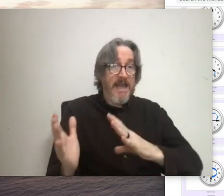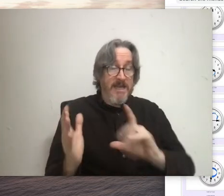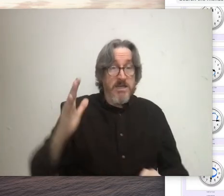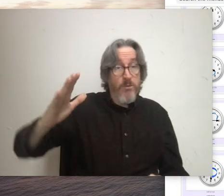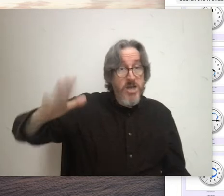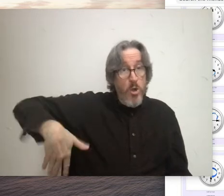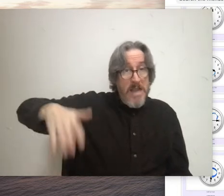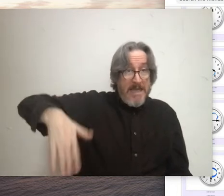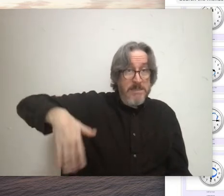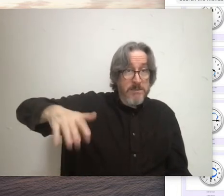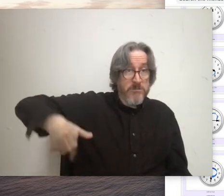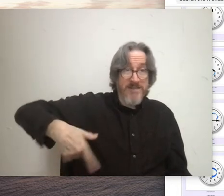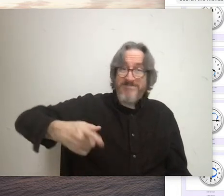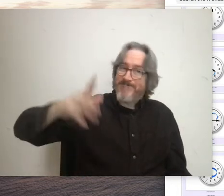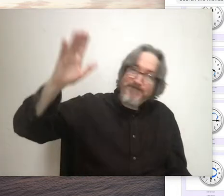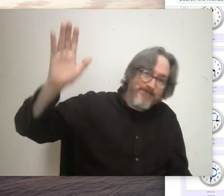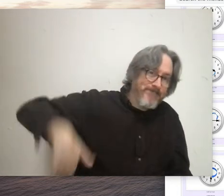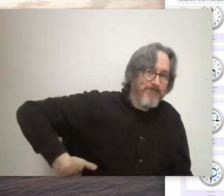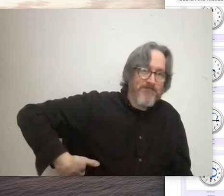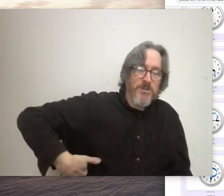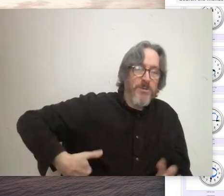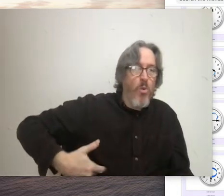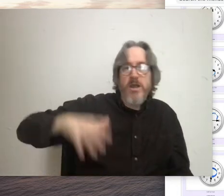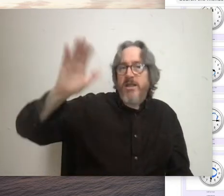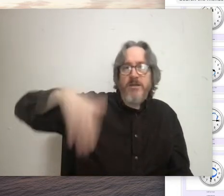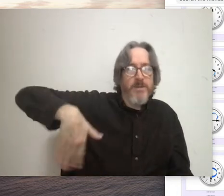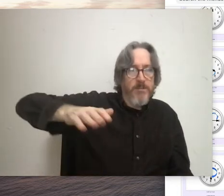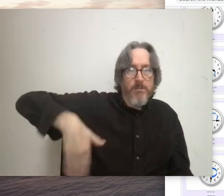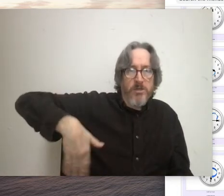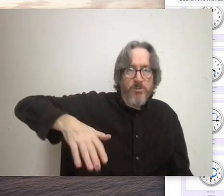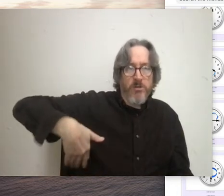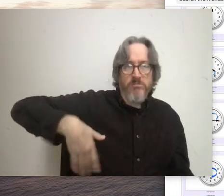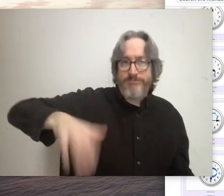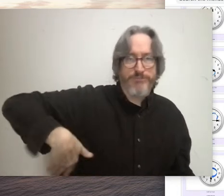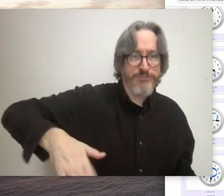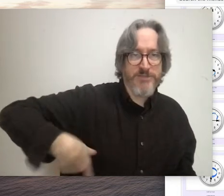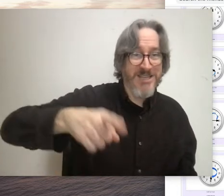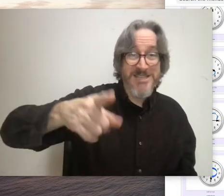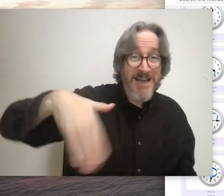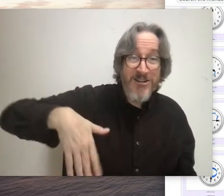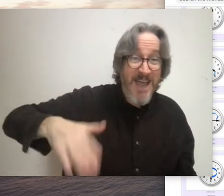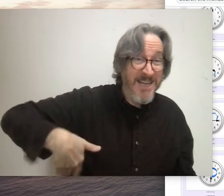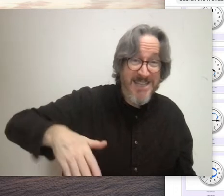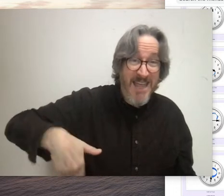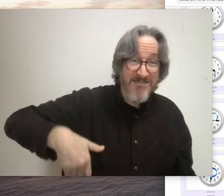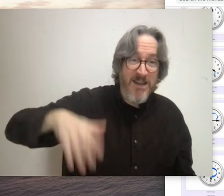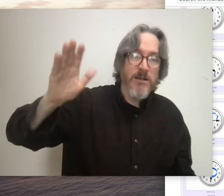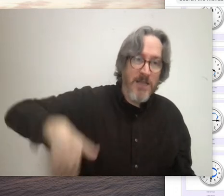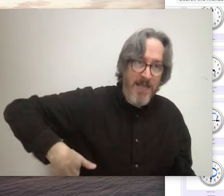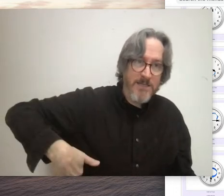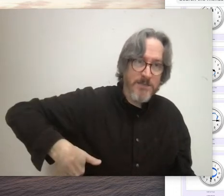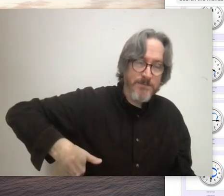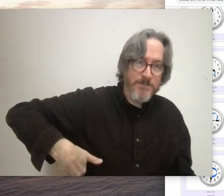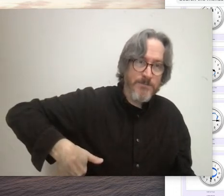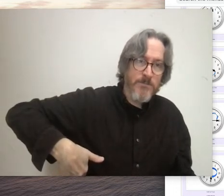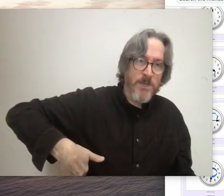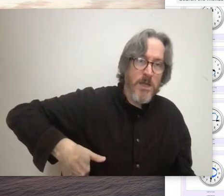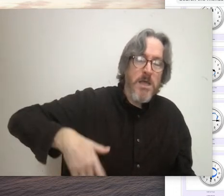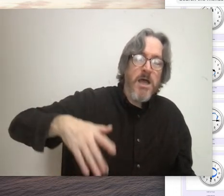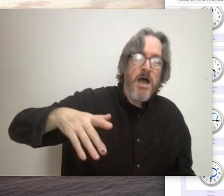Early and late. Now we know late, right? It can be one, it can be multiple. He's not here yet. He's late, right? Late.